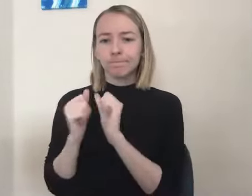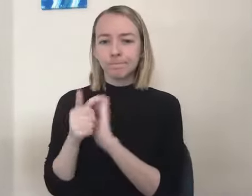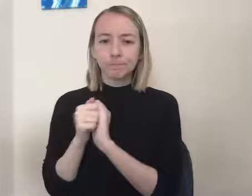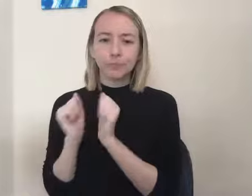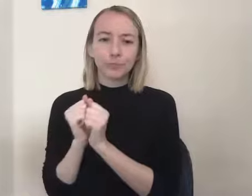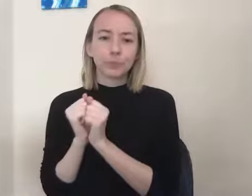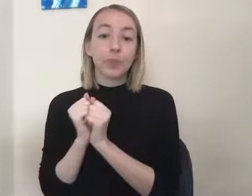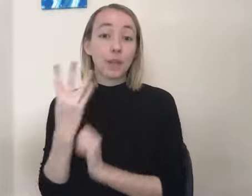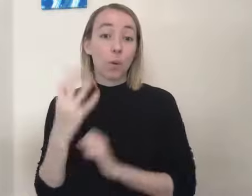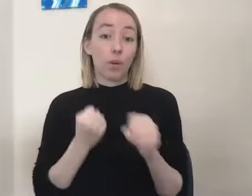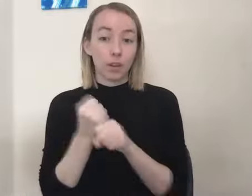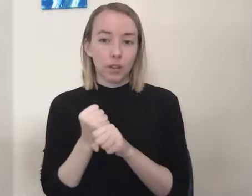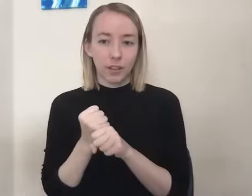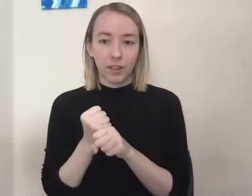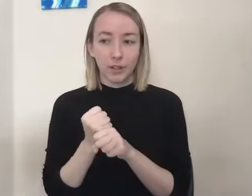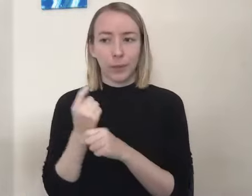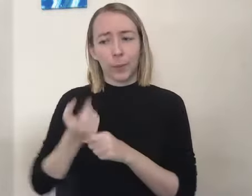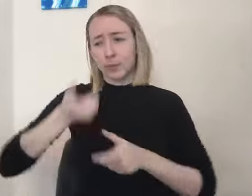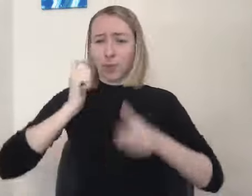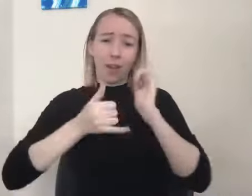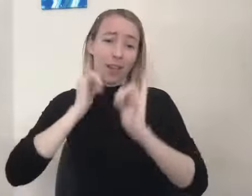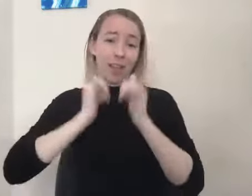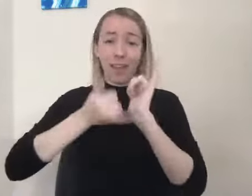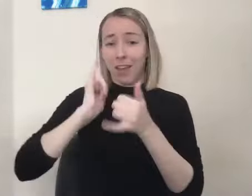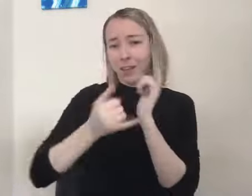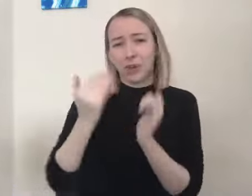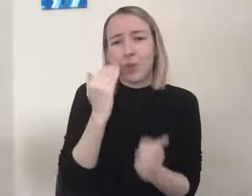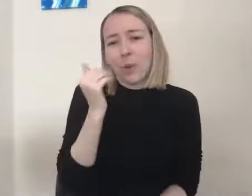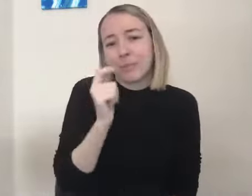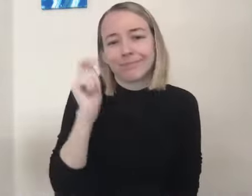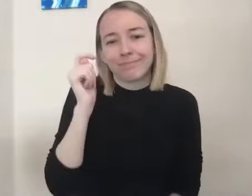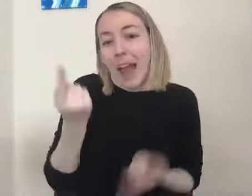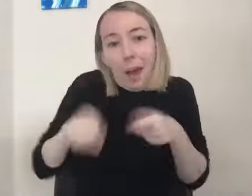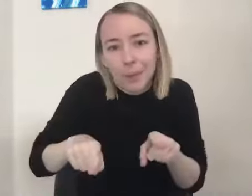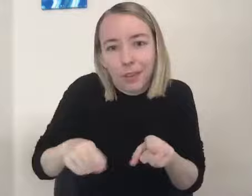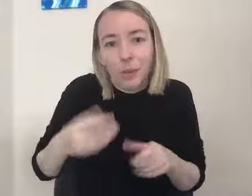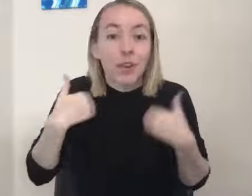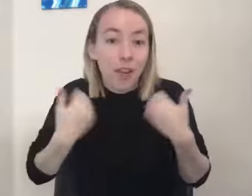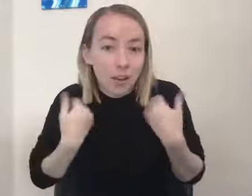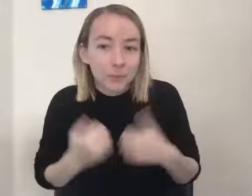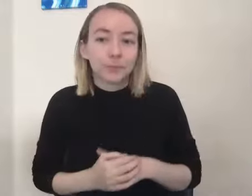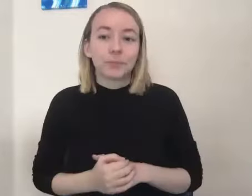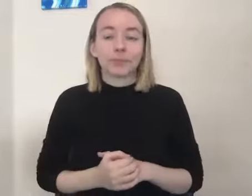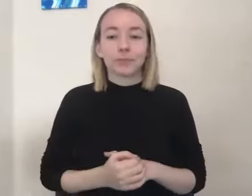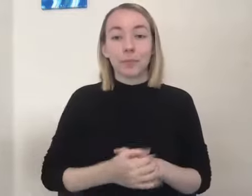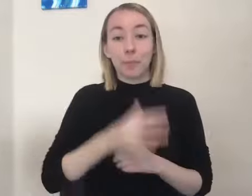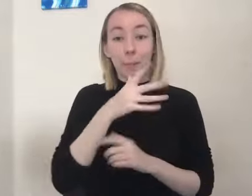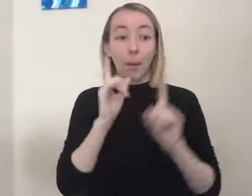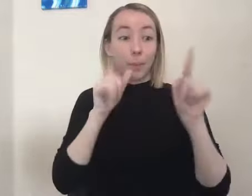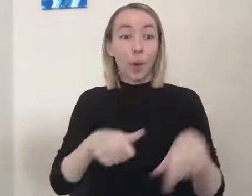were still at school. And we went with one another for about 4 years. And like every young teenager at that age, we